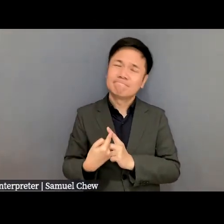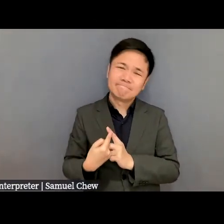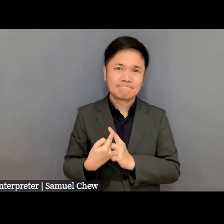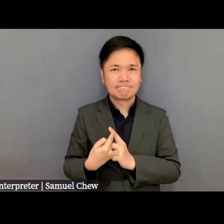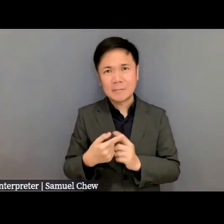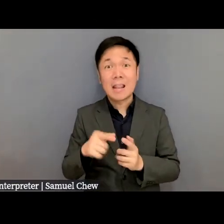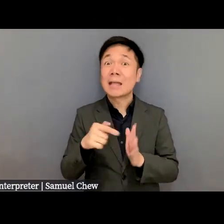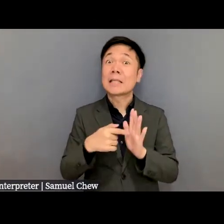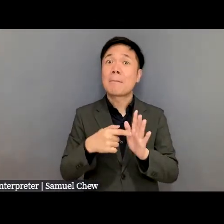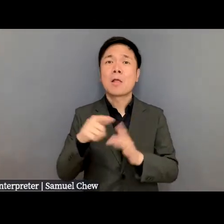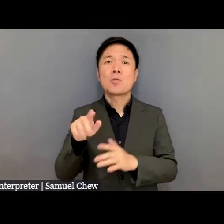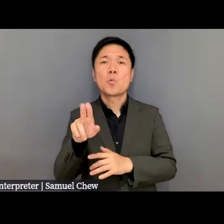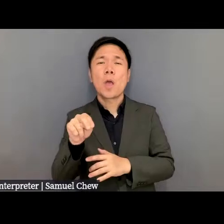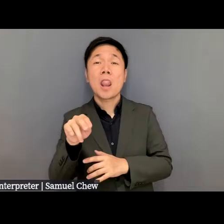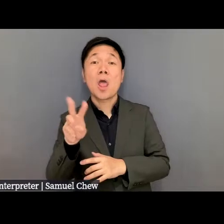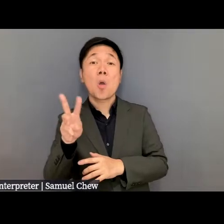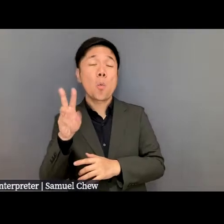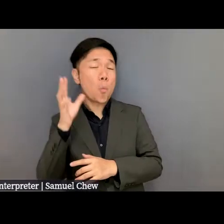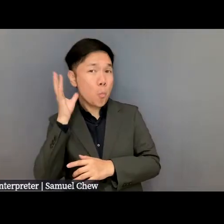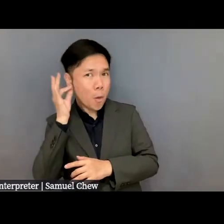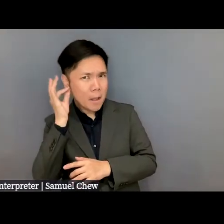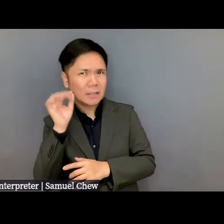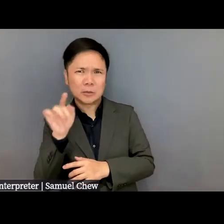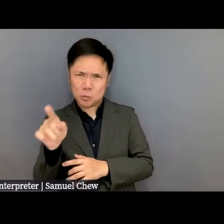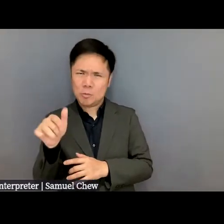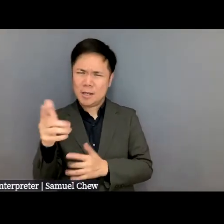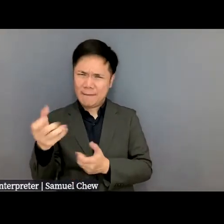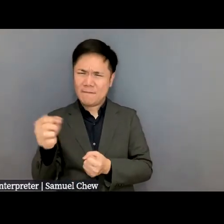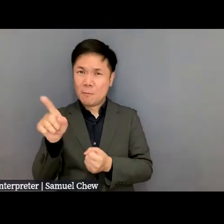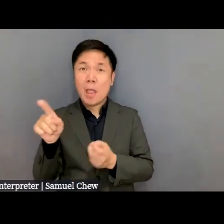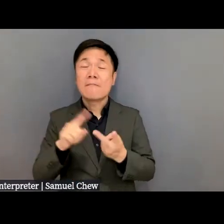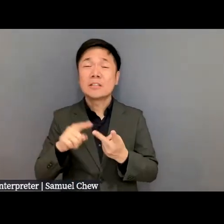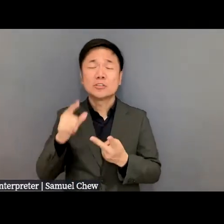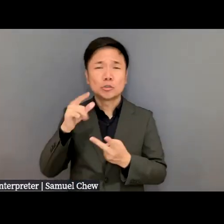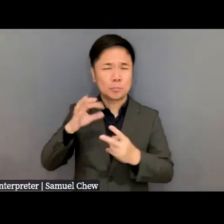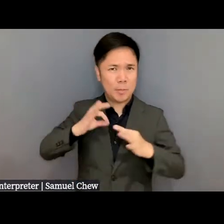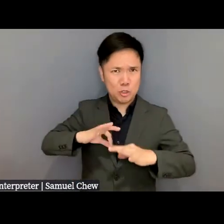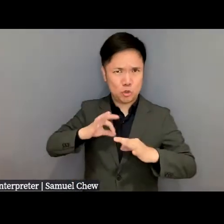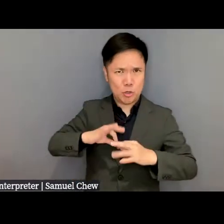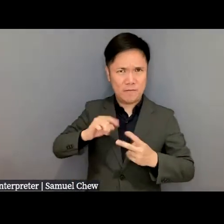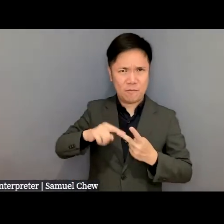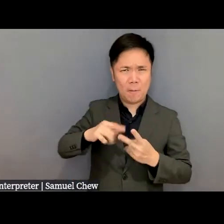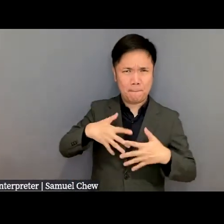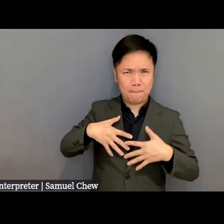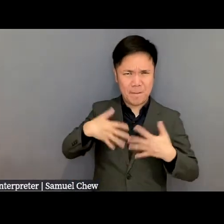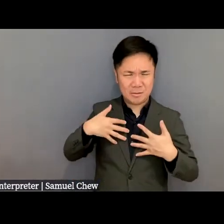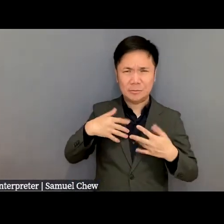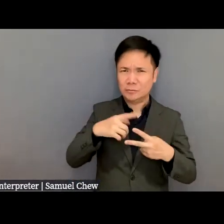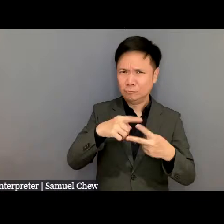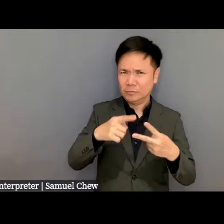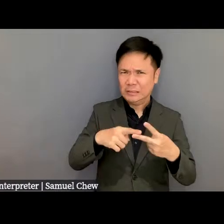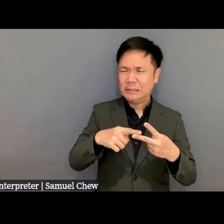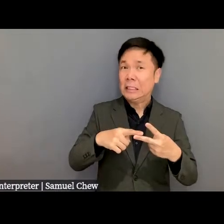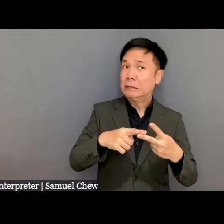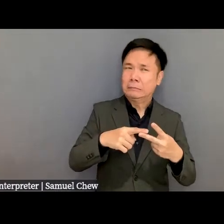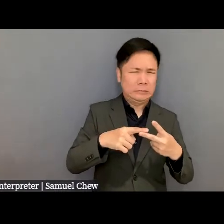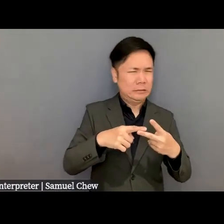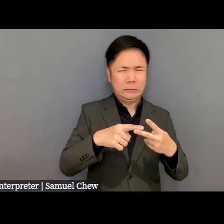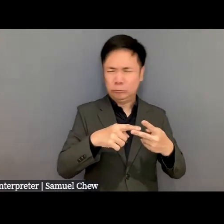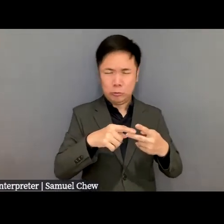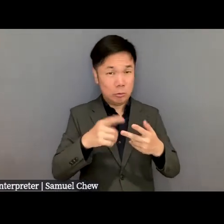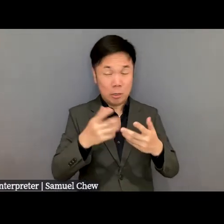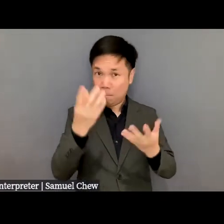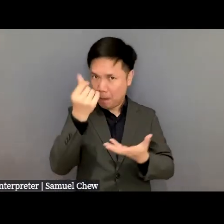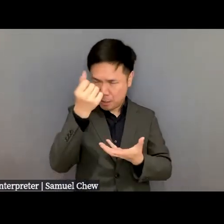Women, we also have a gender ministry that you have in other places, but the priorities are so many. So